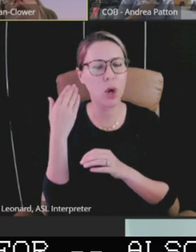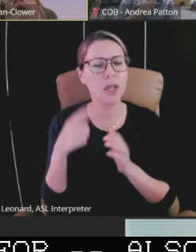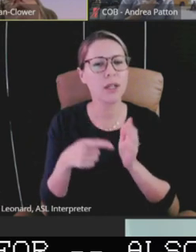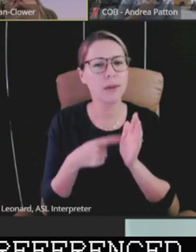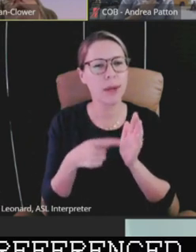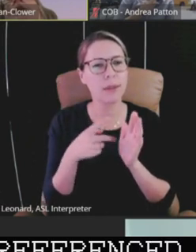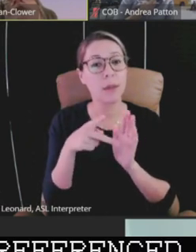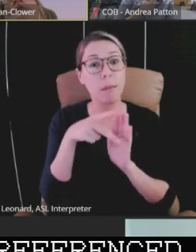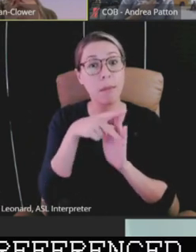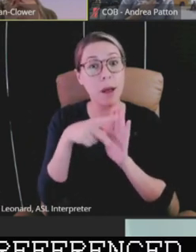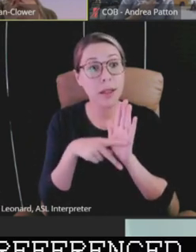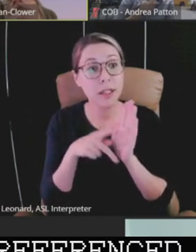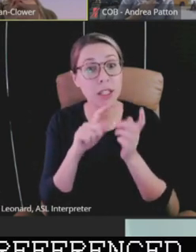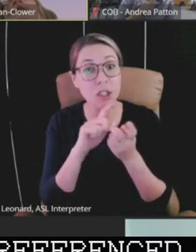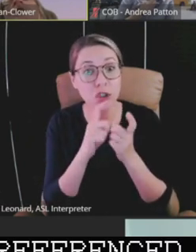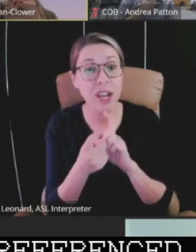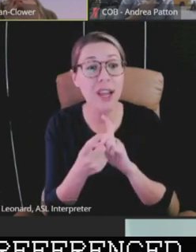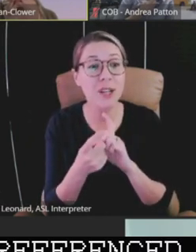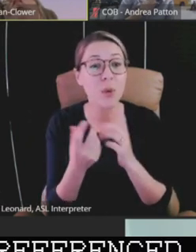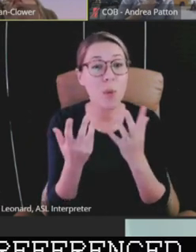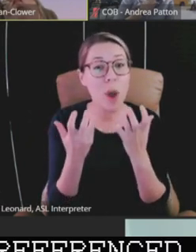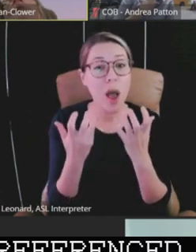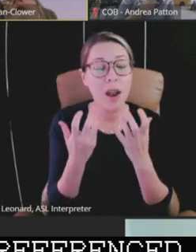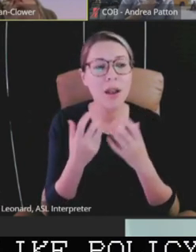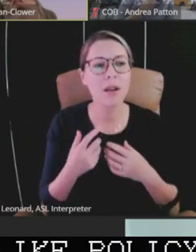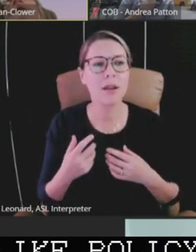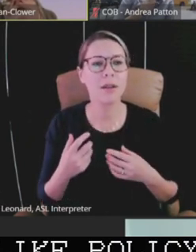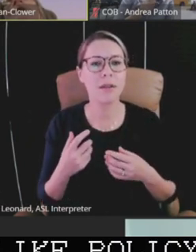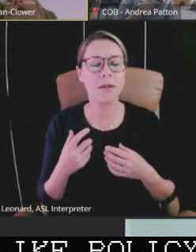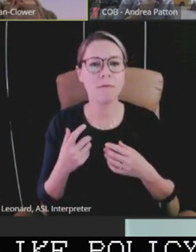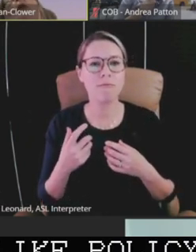more of an active